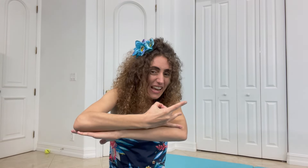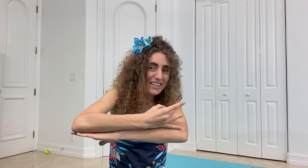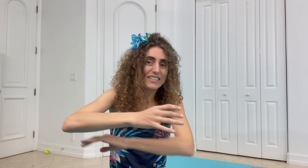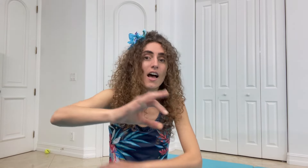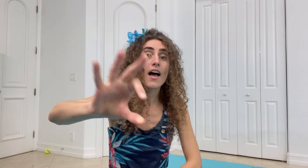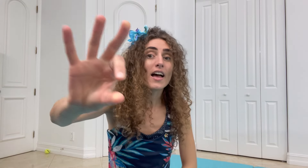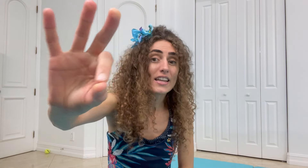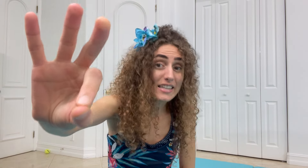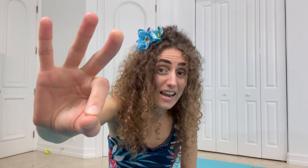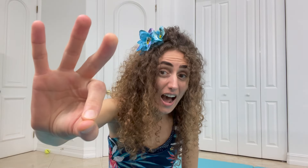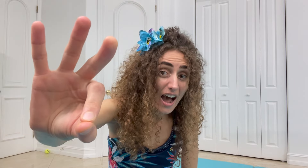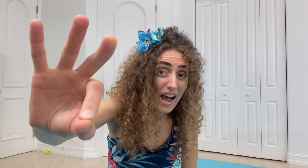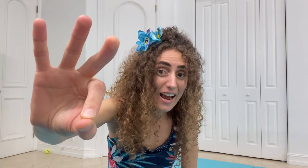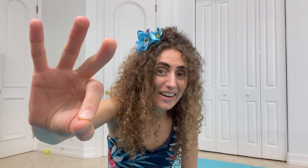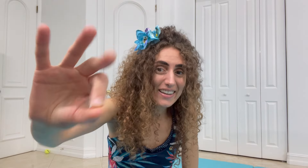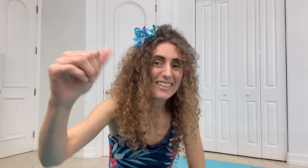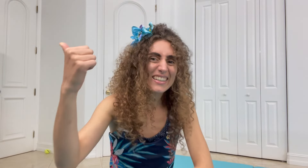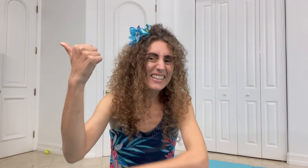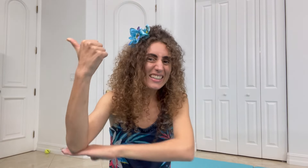days. Nine